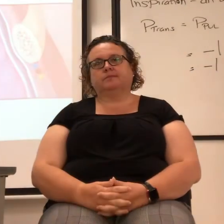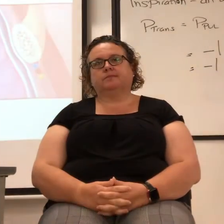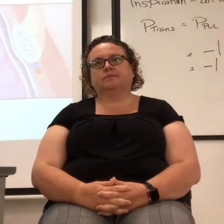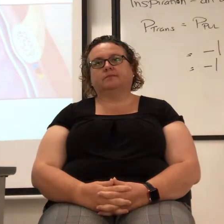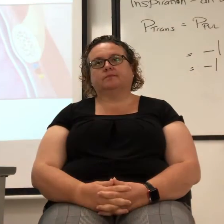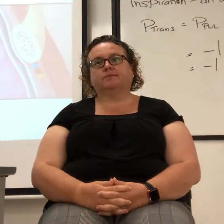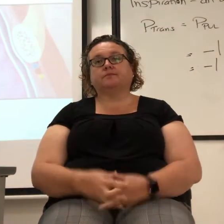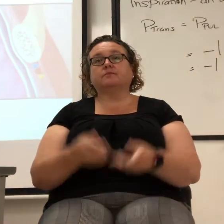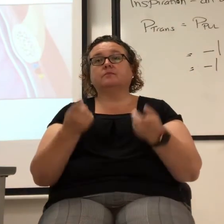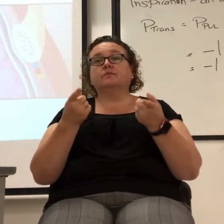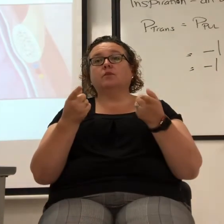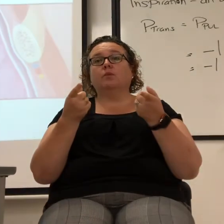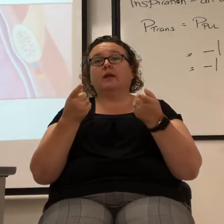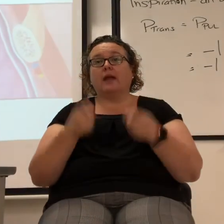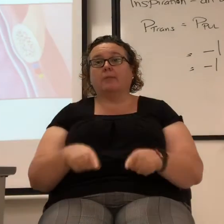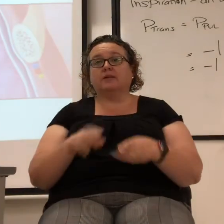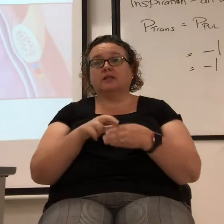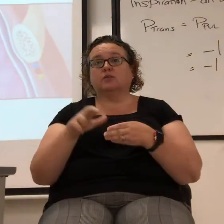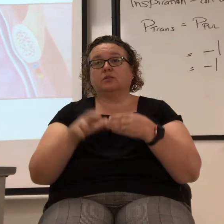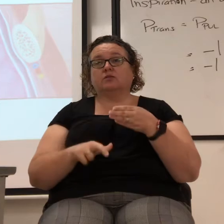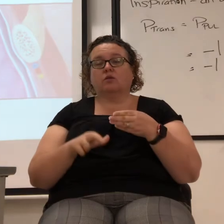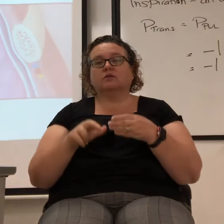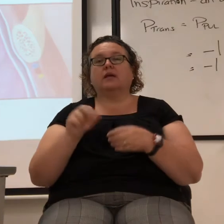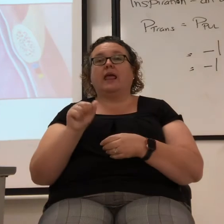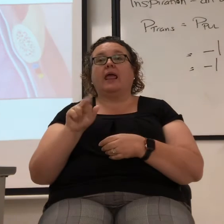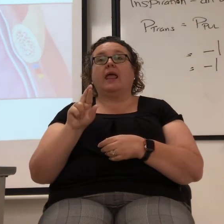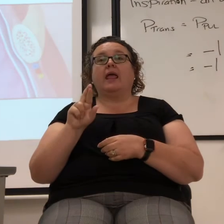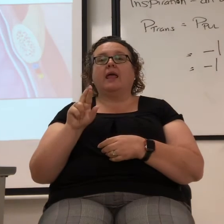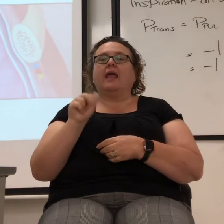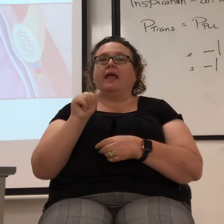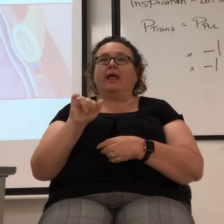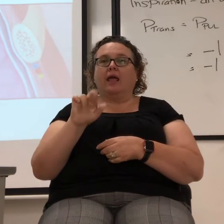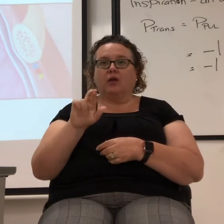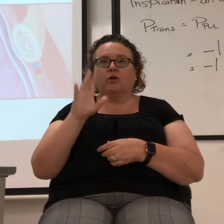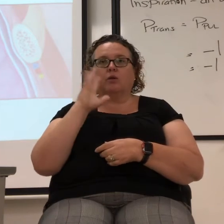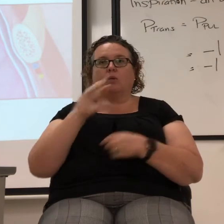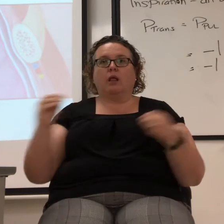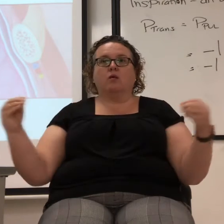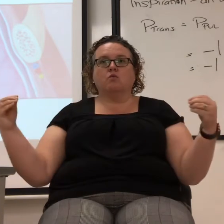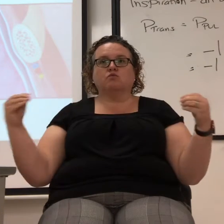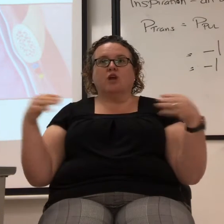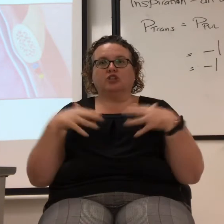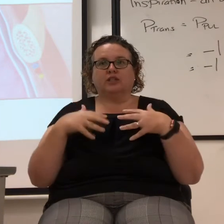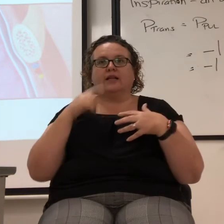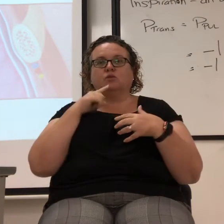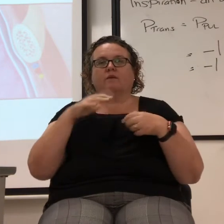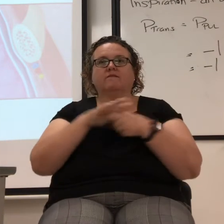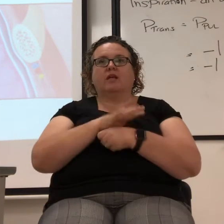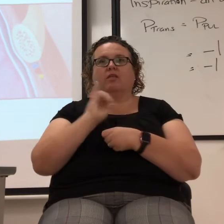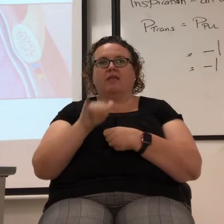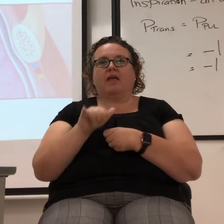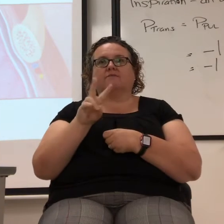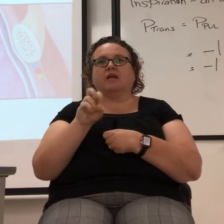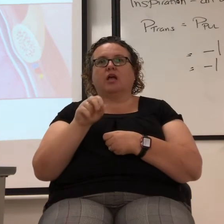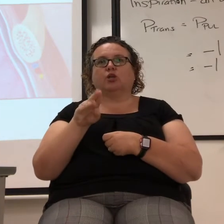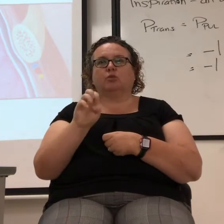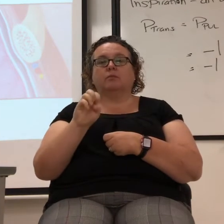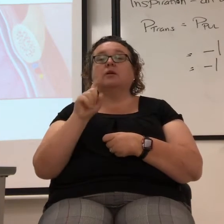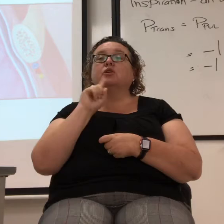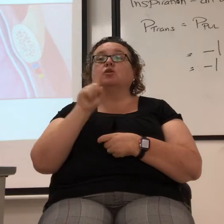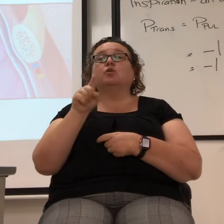So what will happen as a result of that, air will rush in to fill the vacuum. You breathe by negative